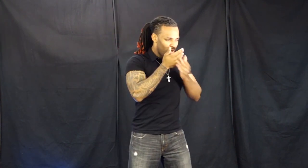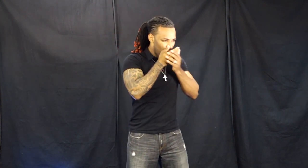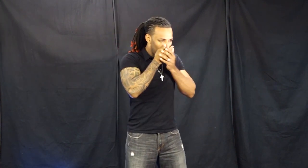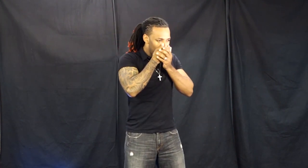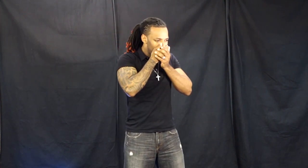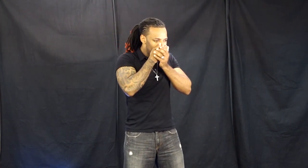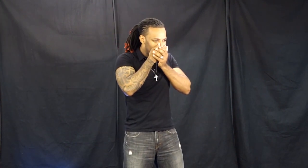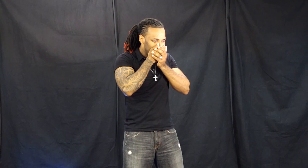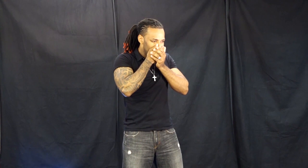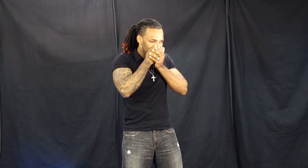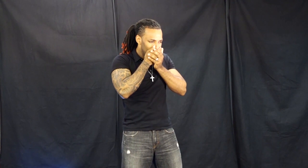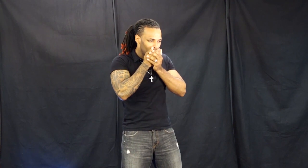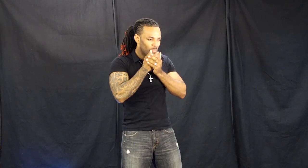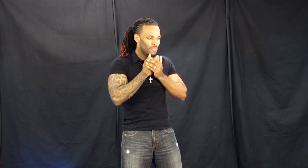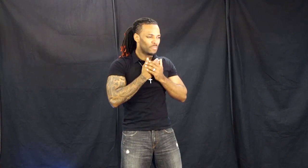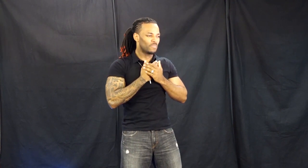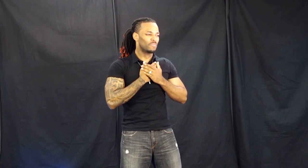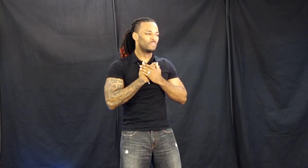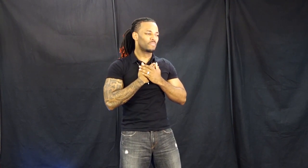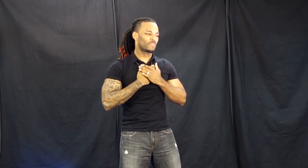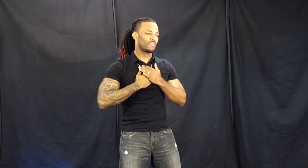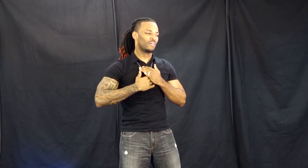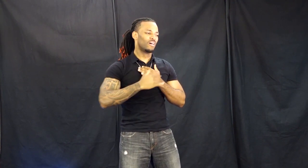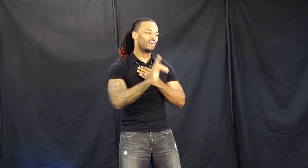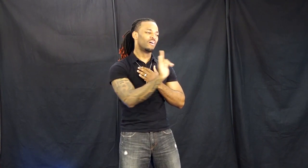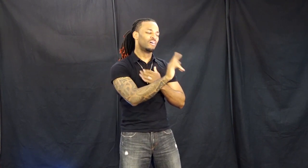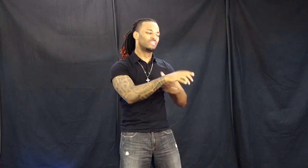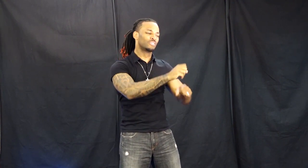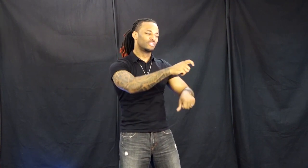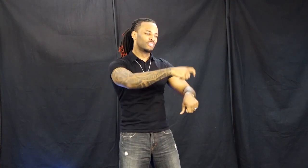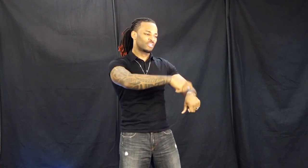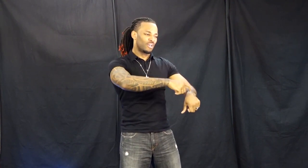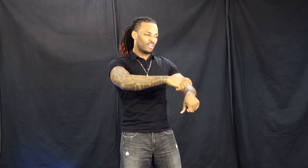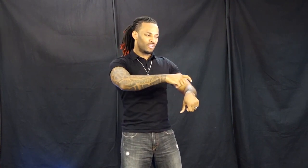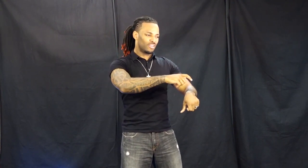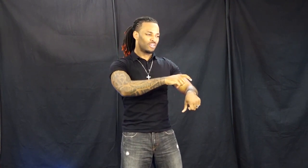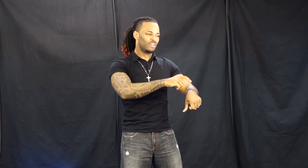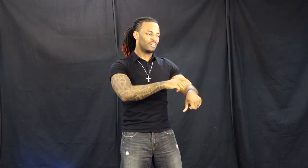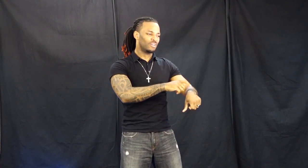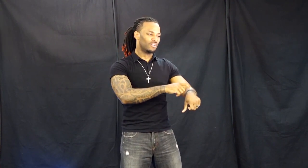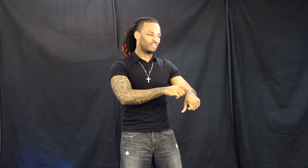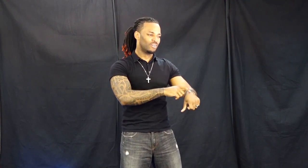My love, take your time. I'll see you on the other side.